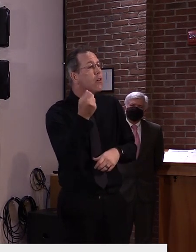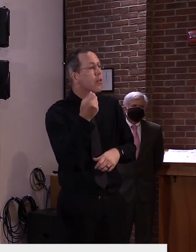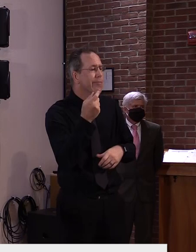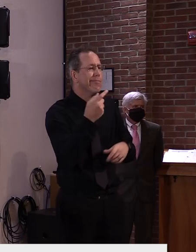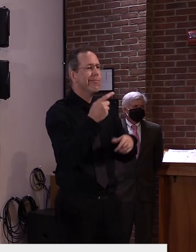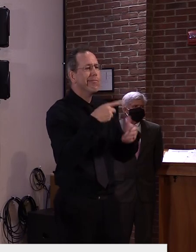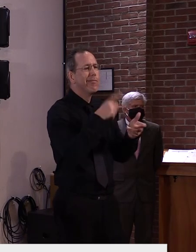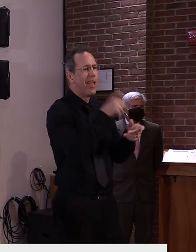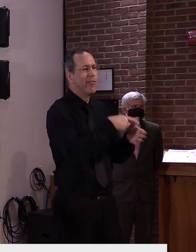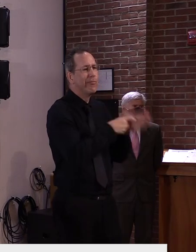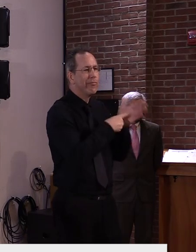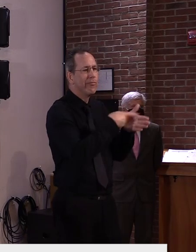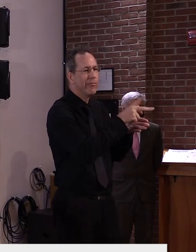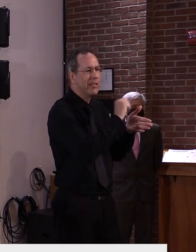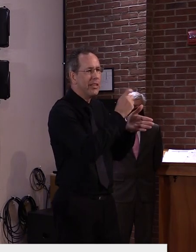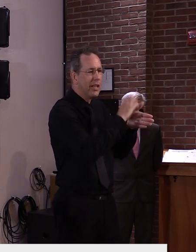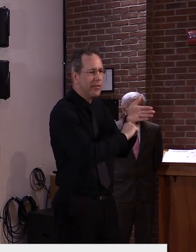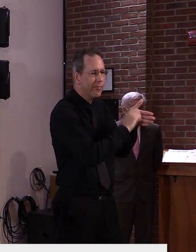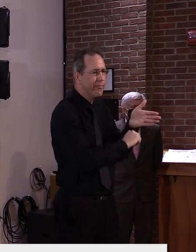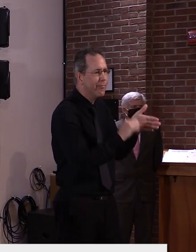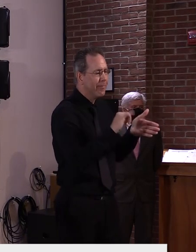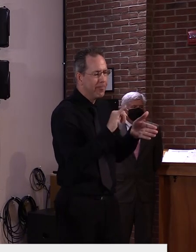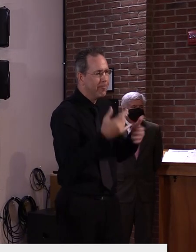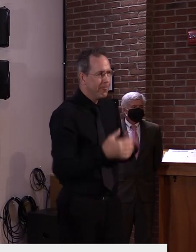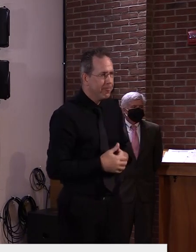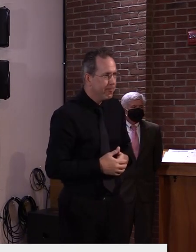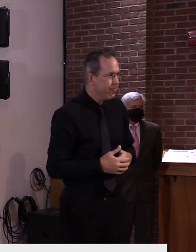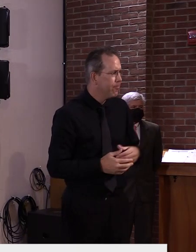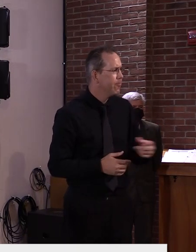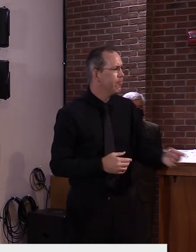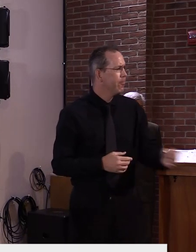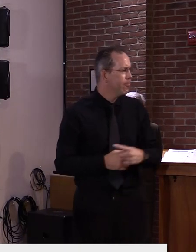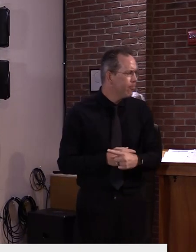Do we know how many Vermonters are having taxes